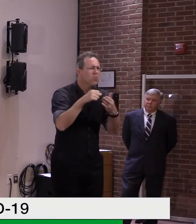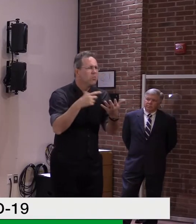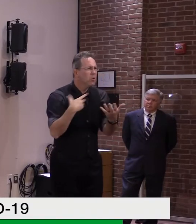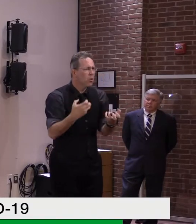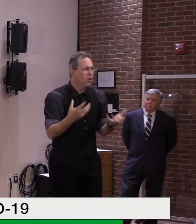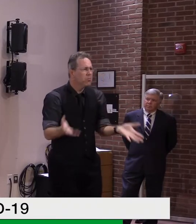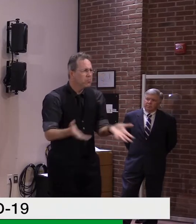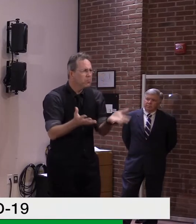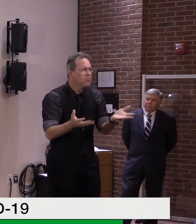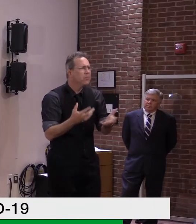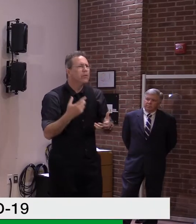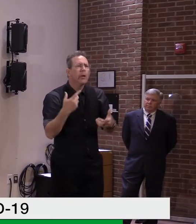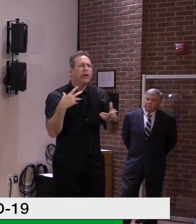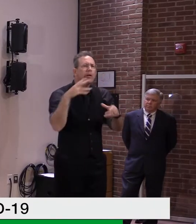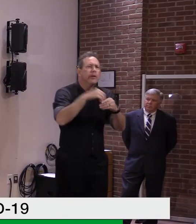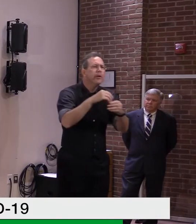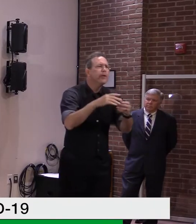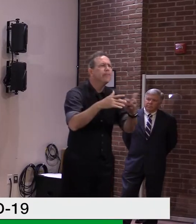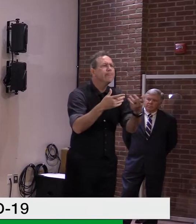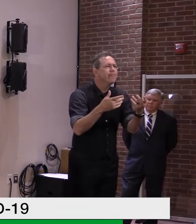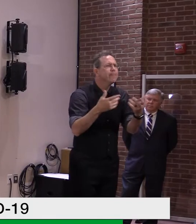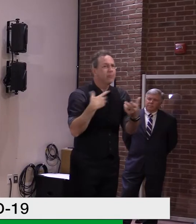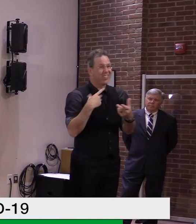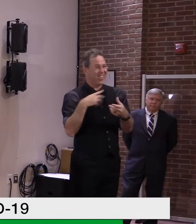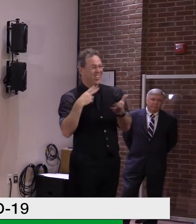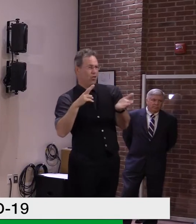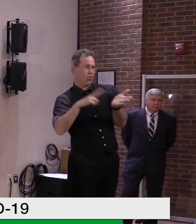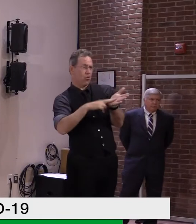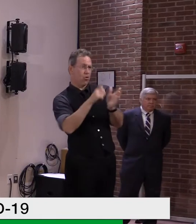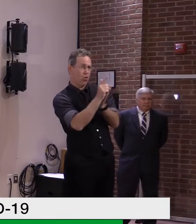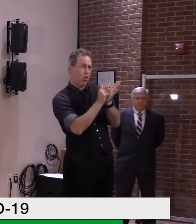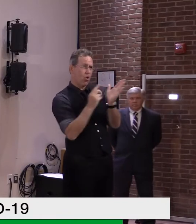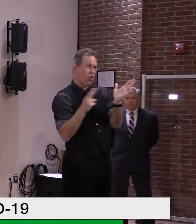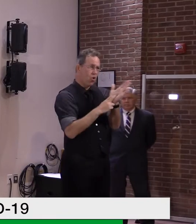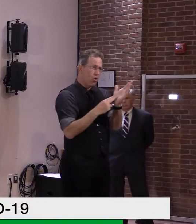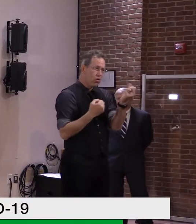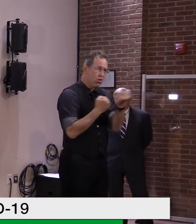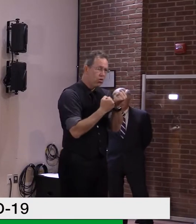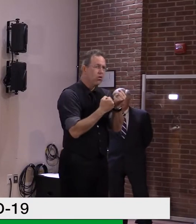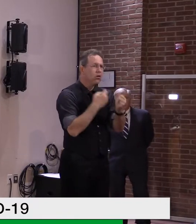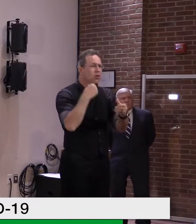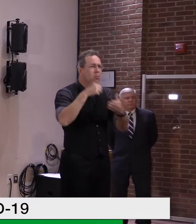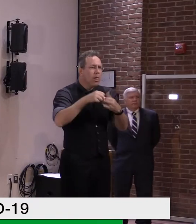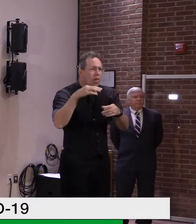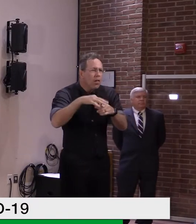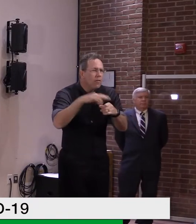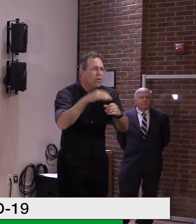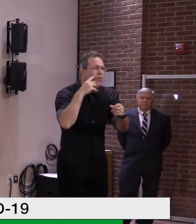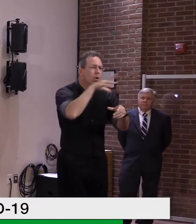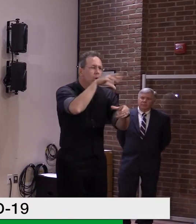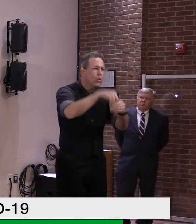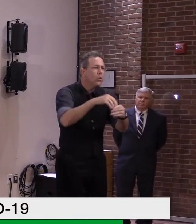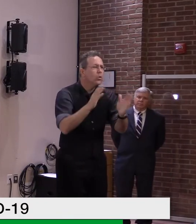in our state is in the local elections and, school budgets and so forth. So I'd like to